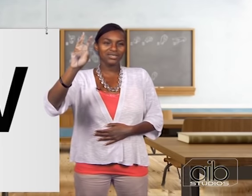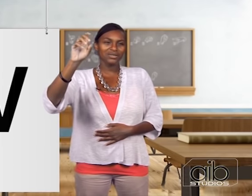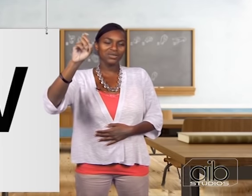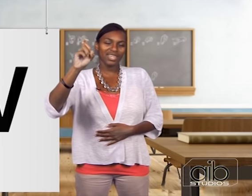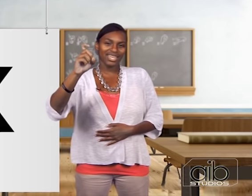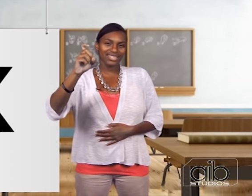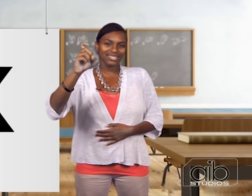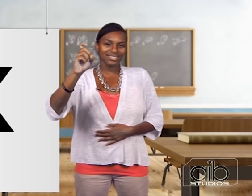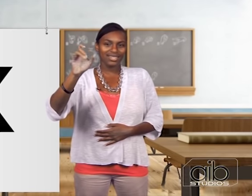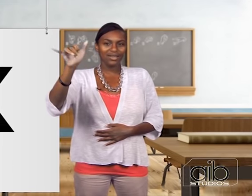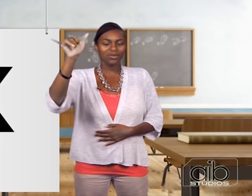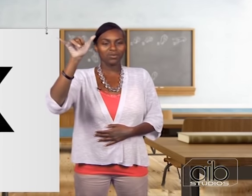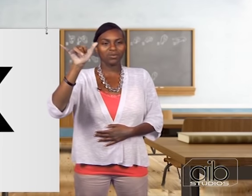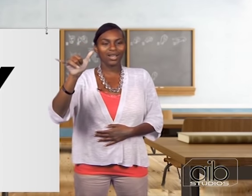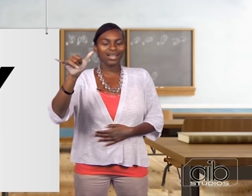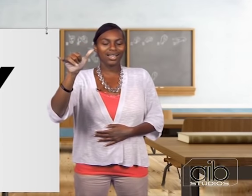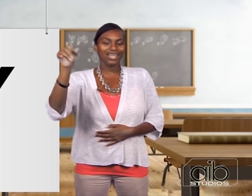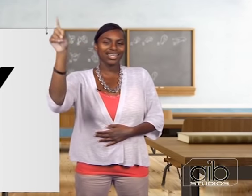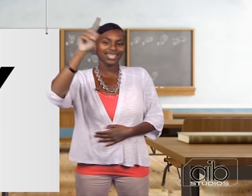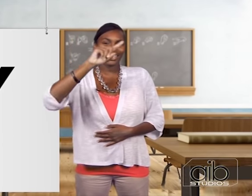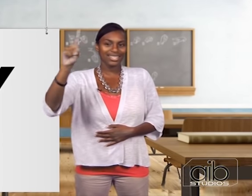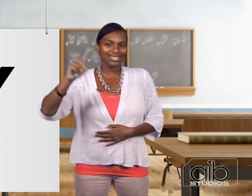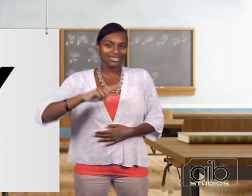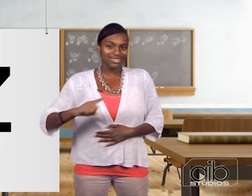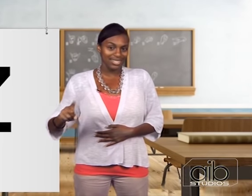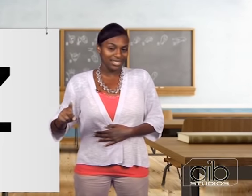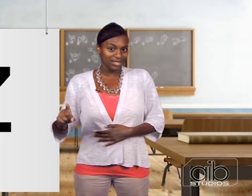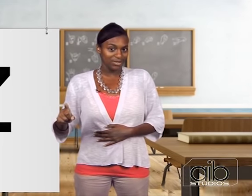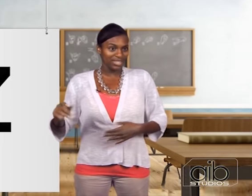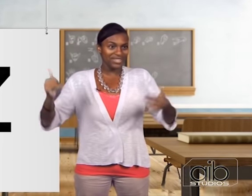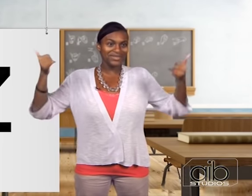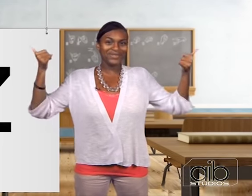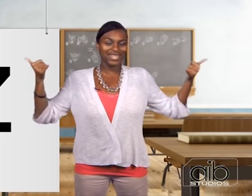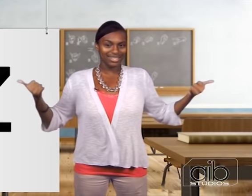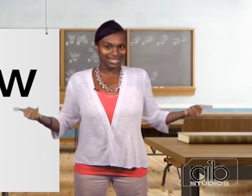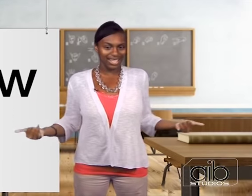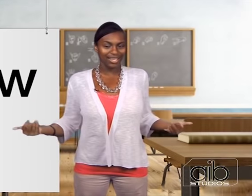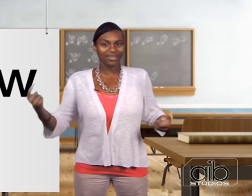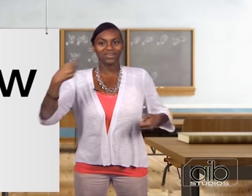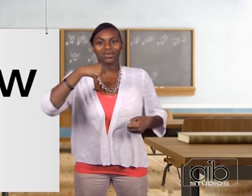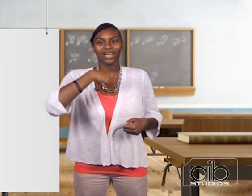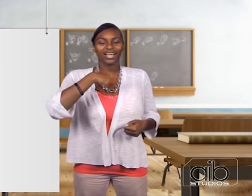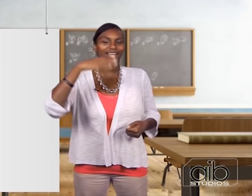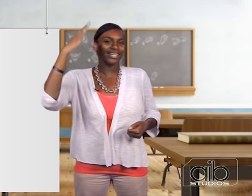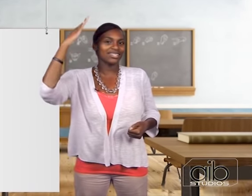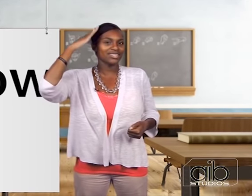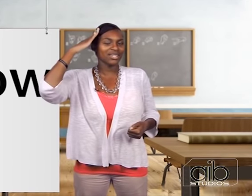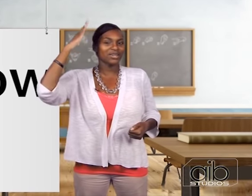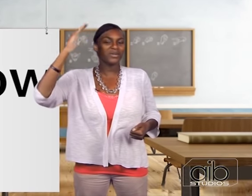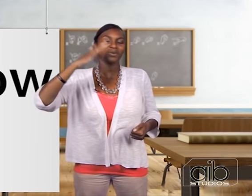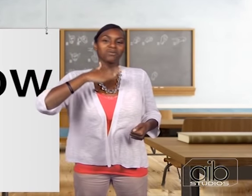W, X, Y, and Z. Here we go. Now I know